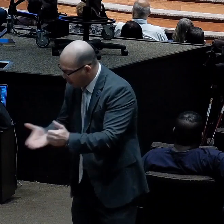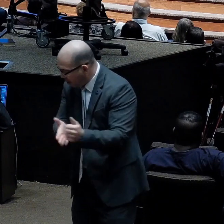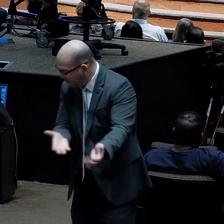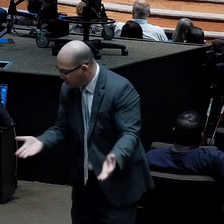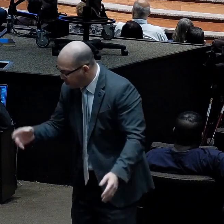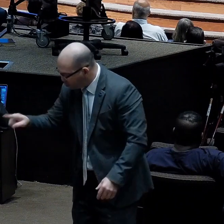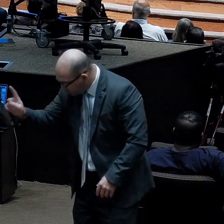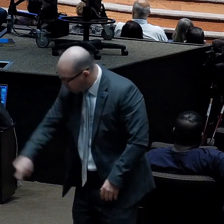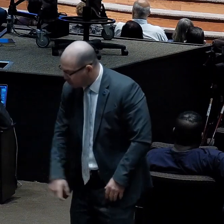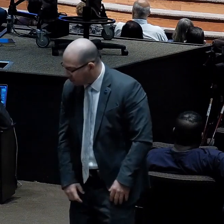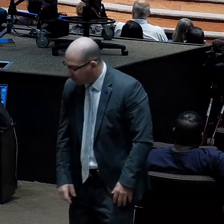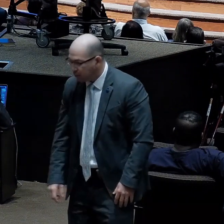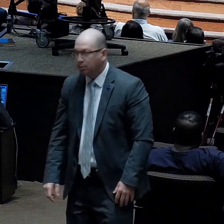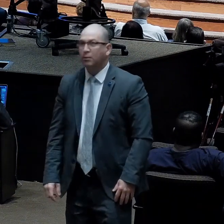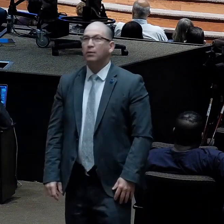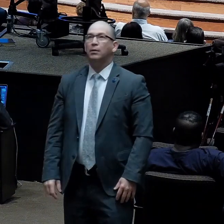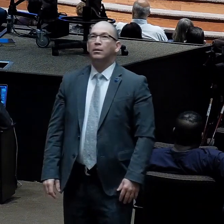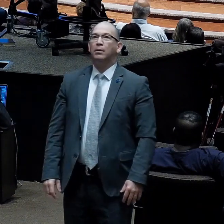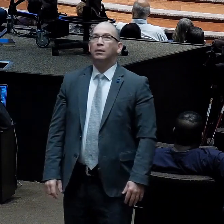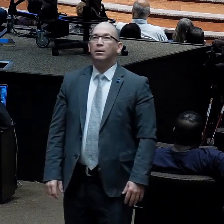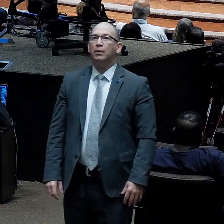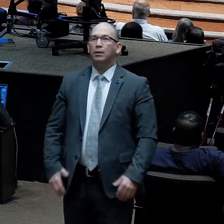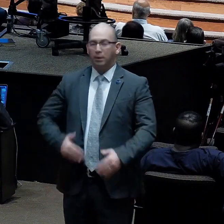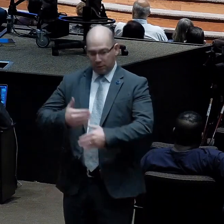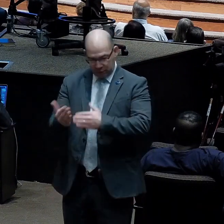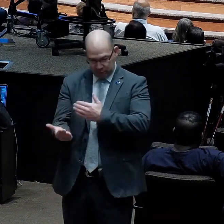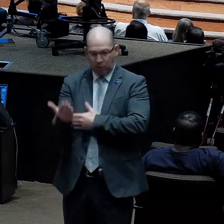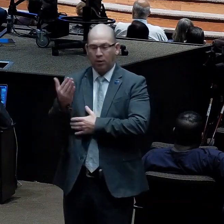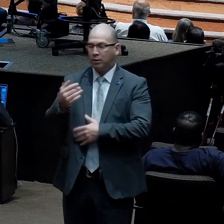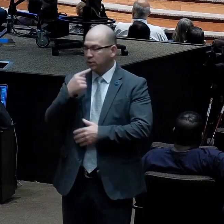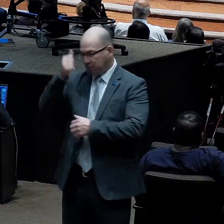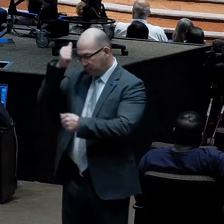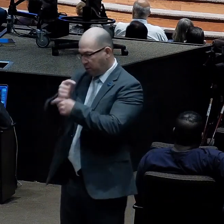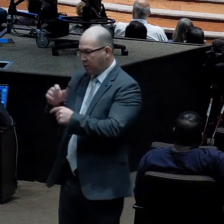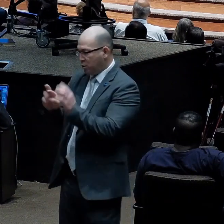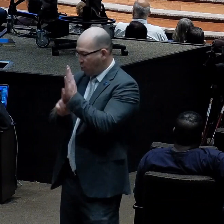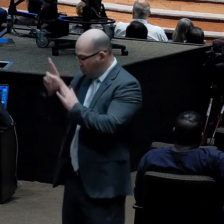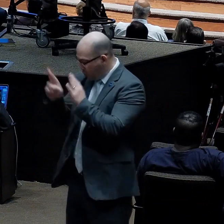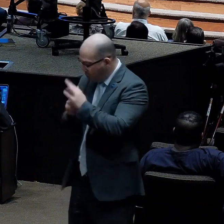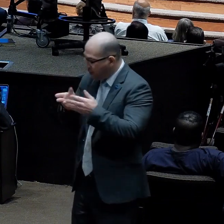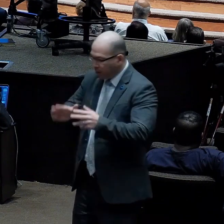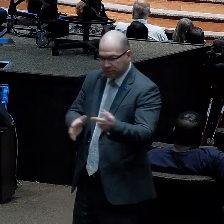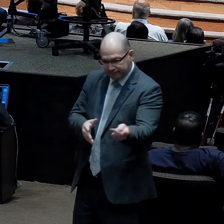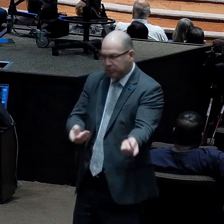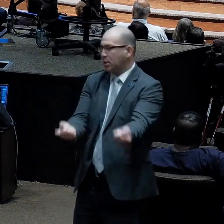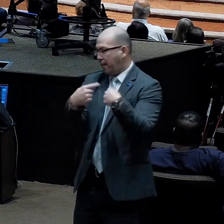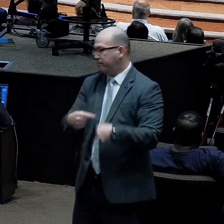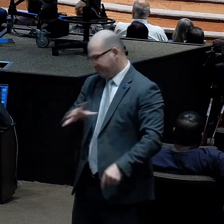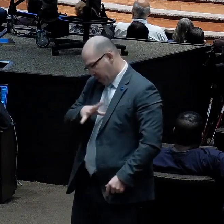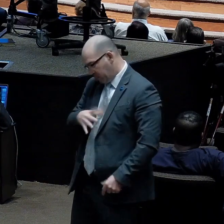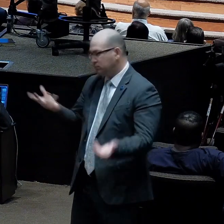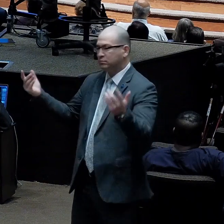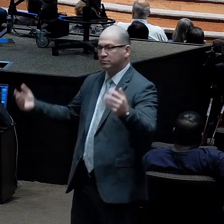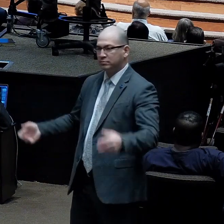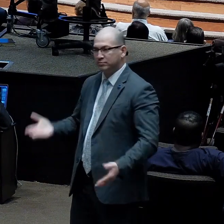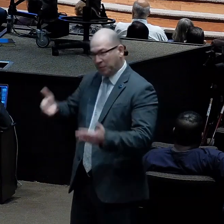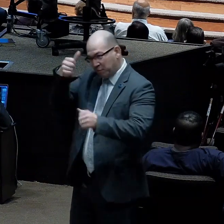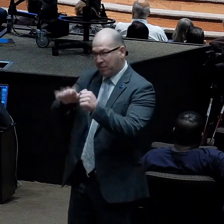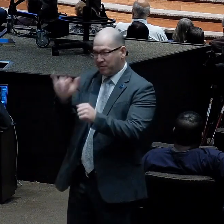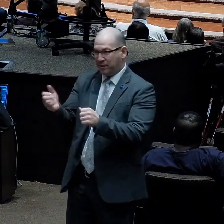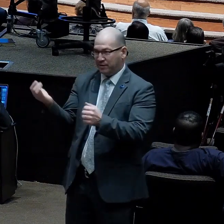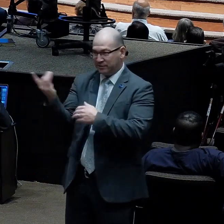And I just went to the staff meeting the next day. I said, Brother Rasmussen, let's let Ning and Shimri come. Some of you might remember those young men.